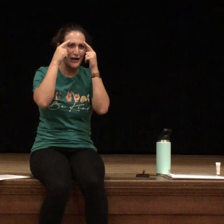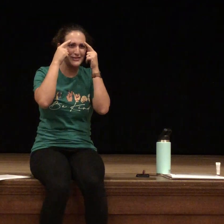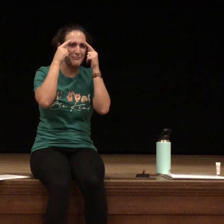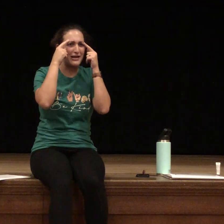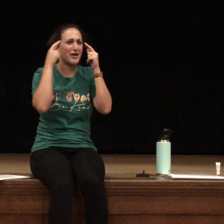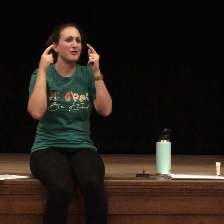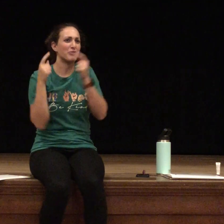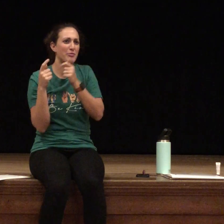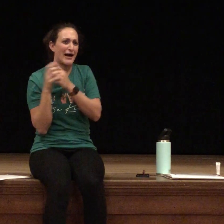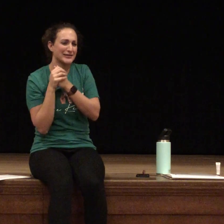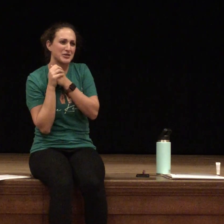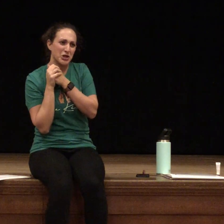practicing making a perplexed look.